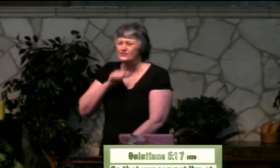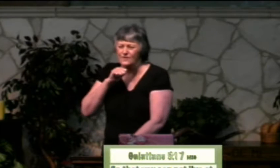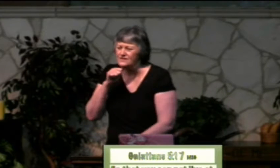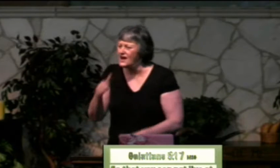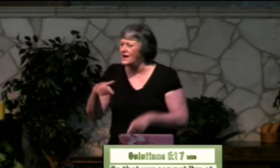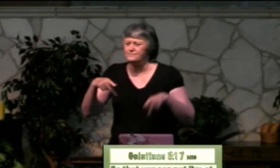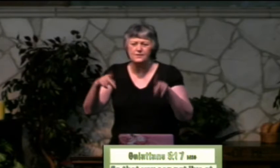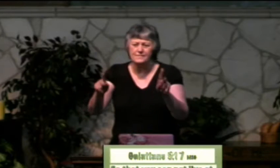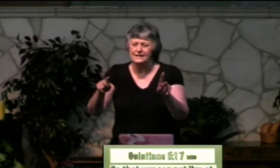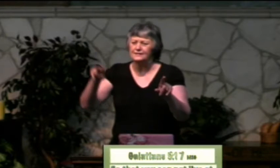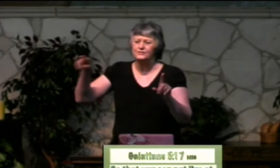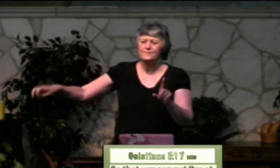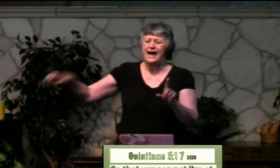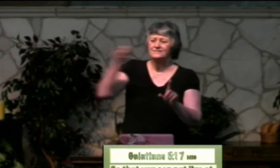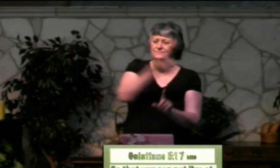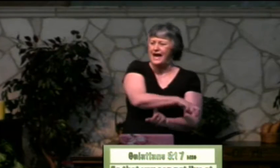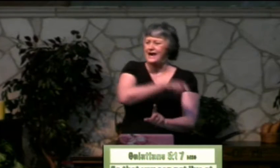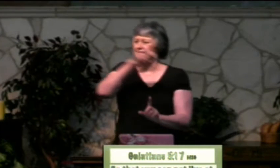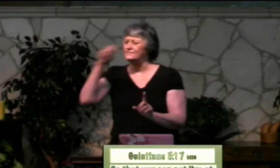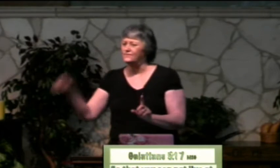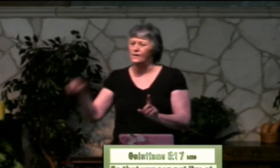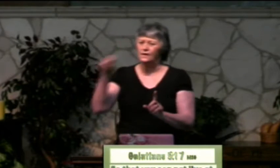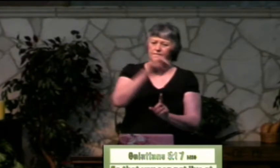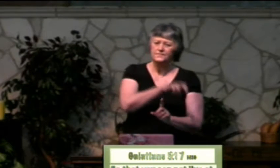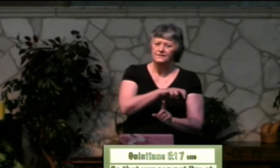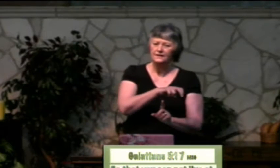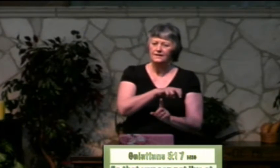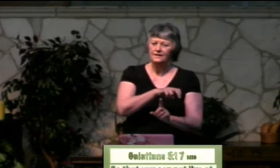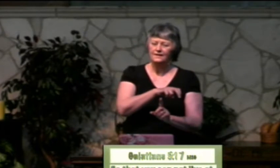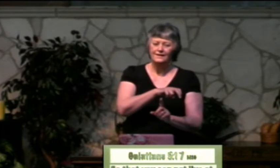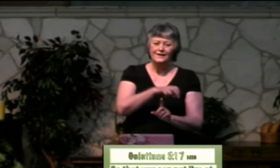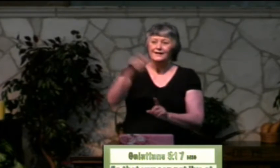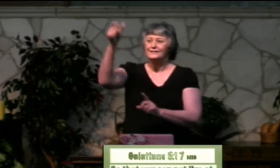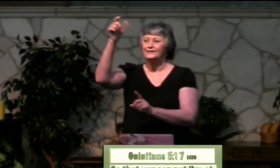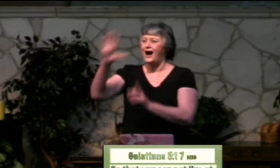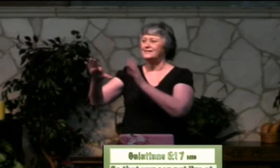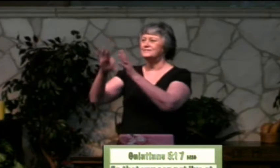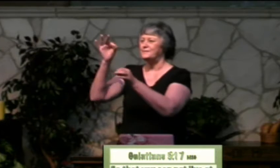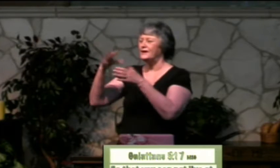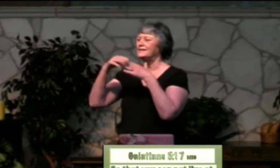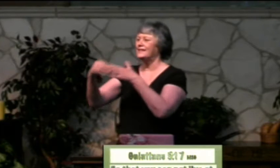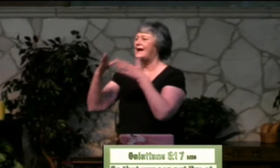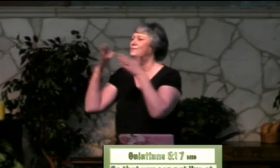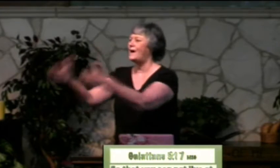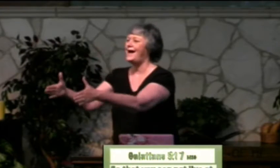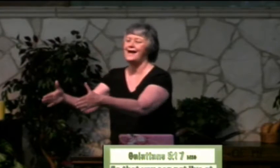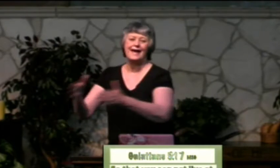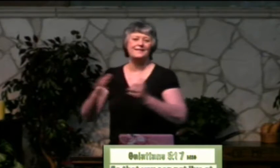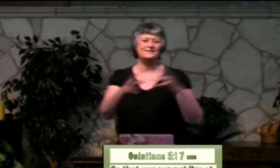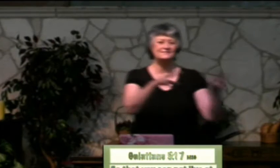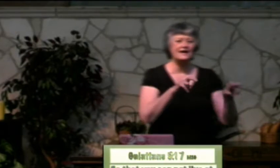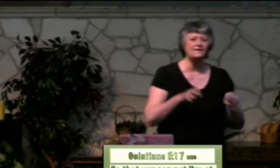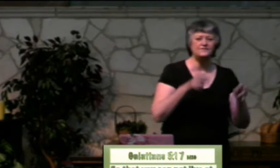are not permitted to bounce back and forth. God's spirit-led way and the selfish